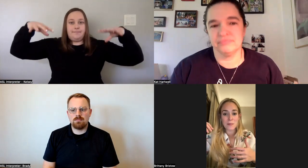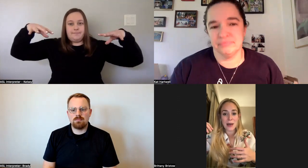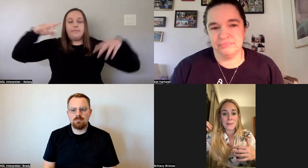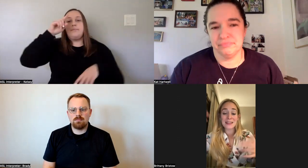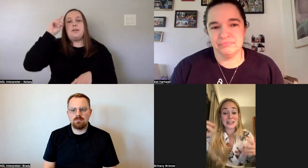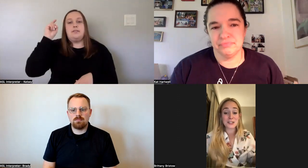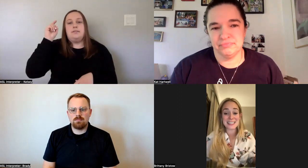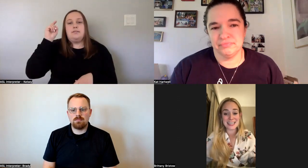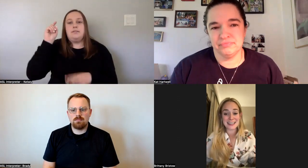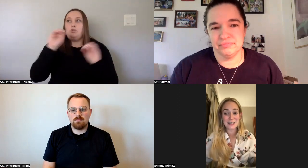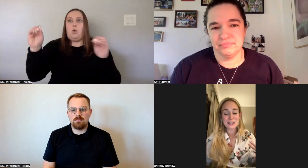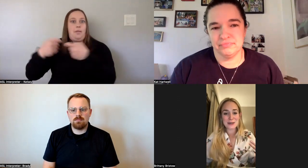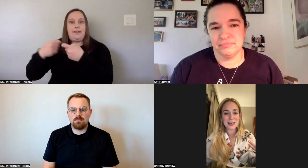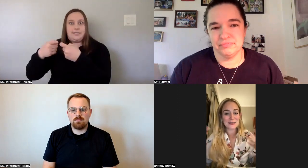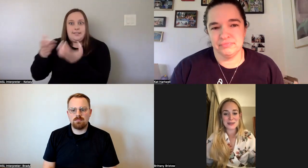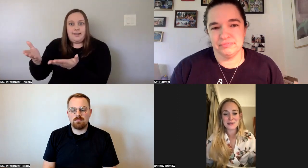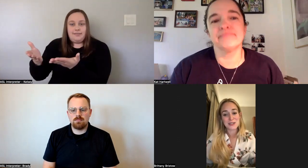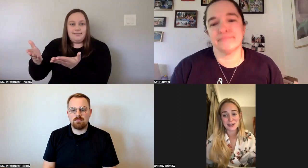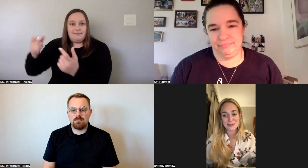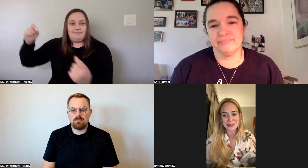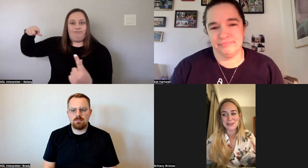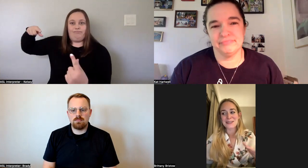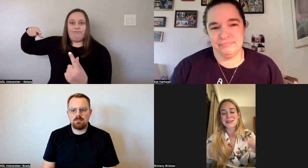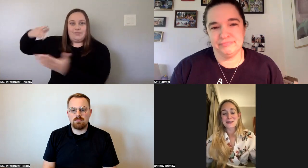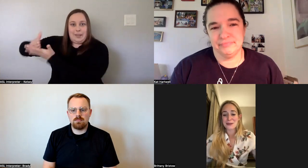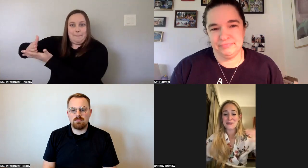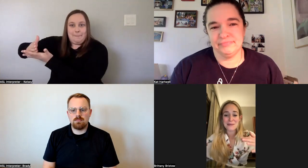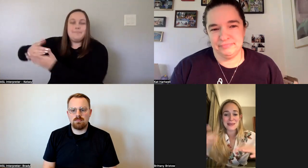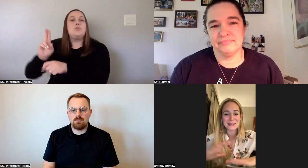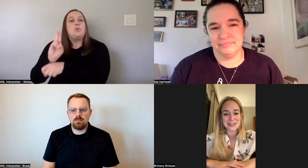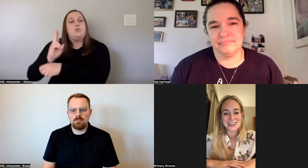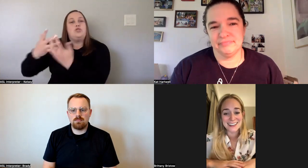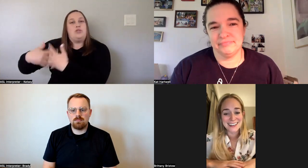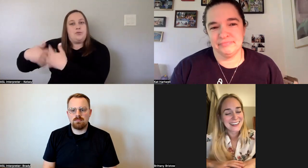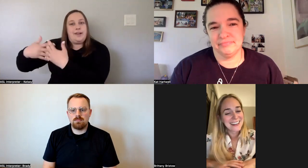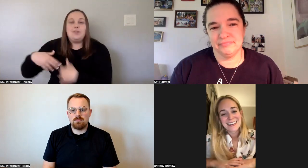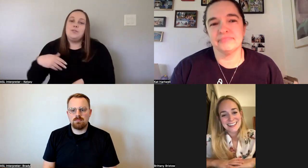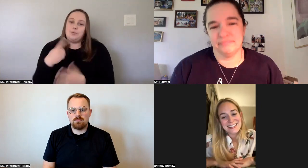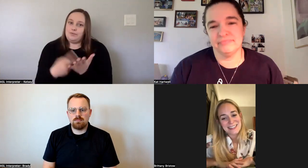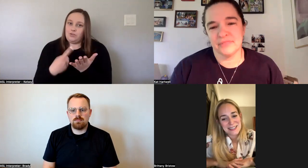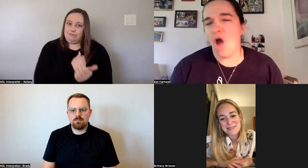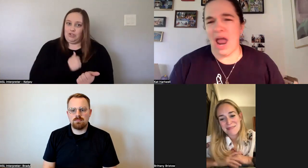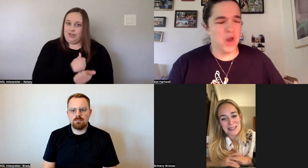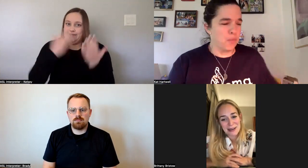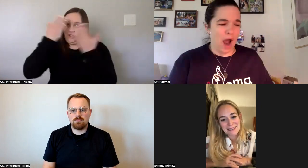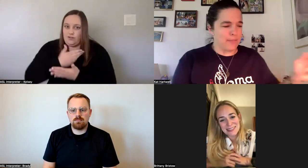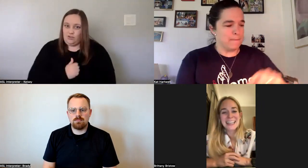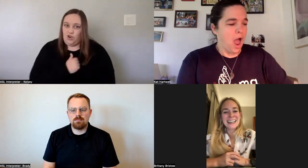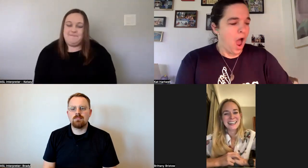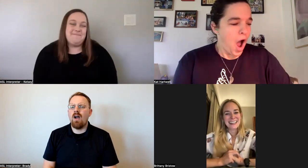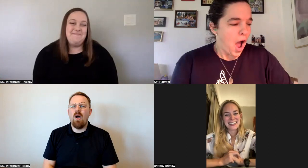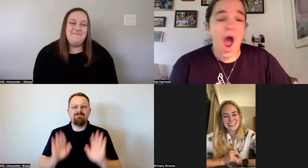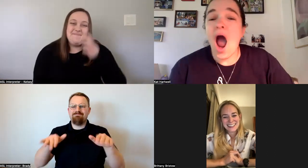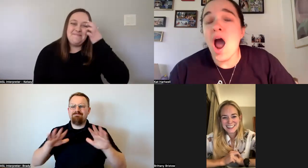no electricity to the hotel. So they use generators. So if I'm in the dark, okay, no